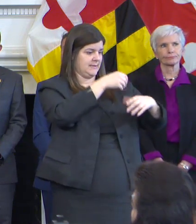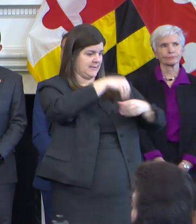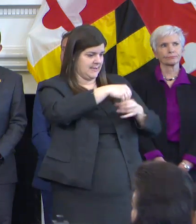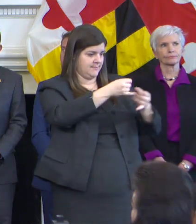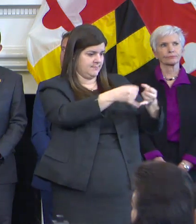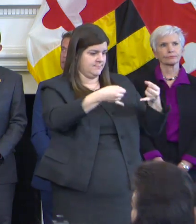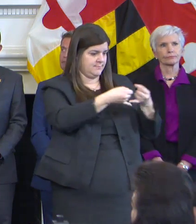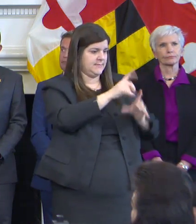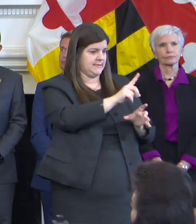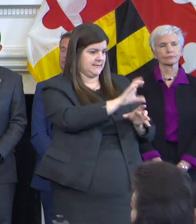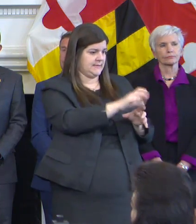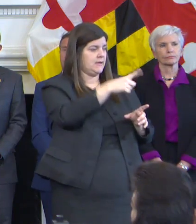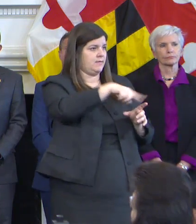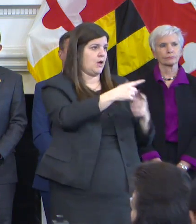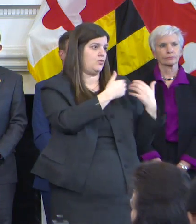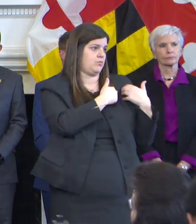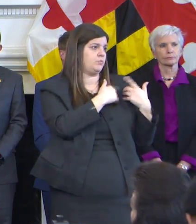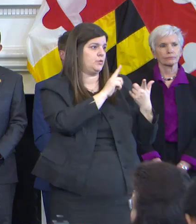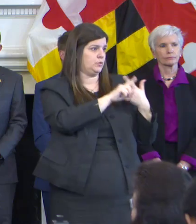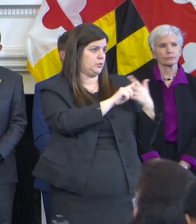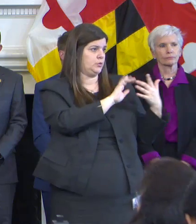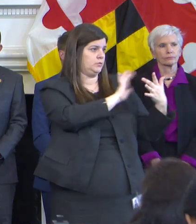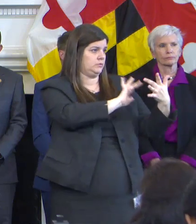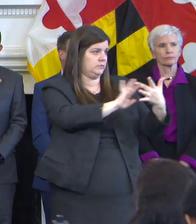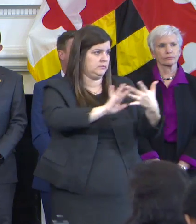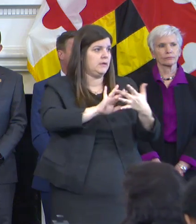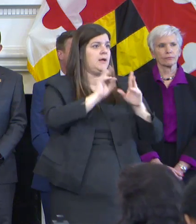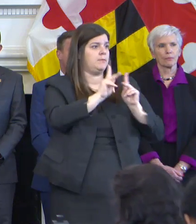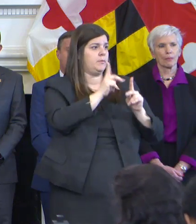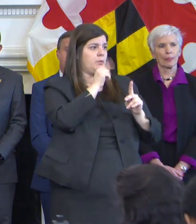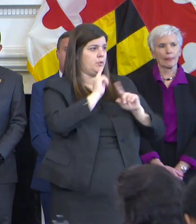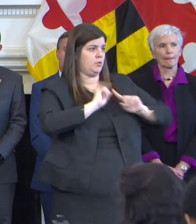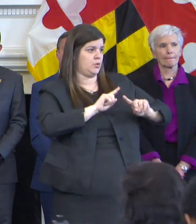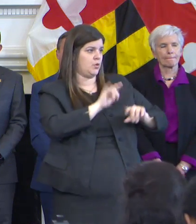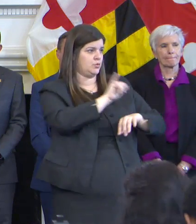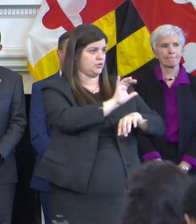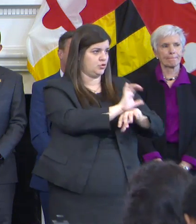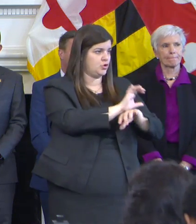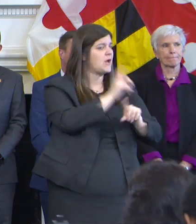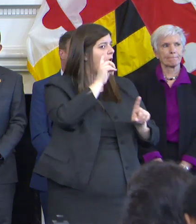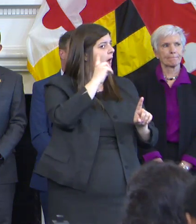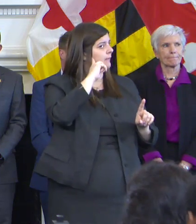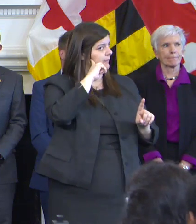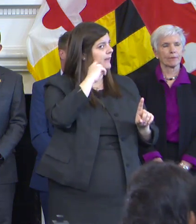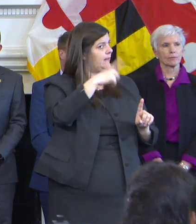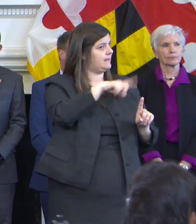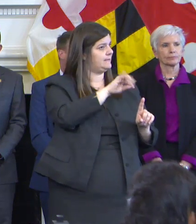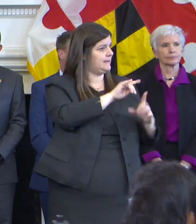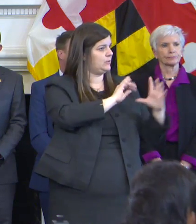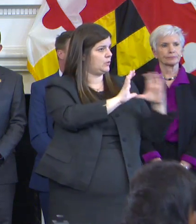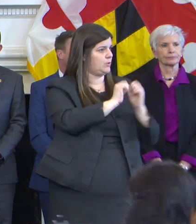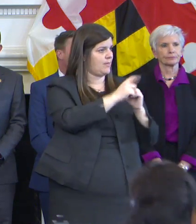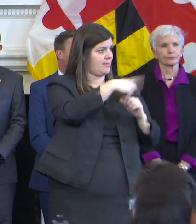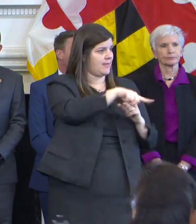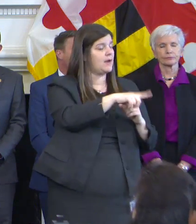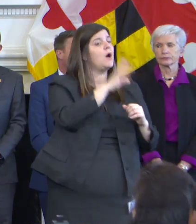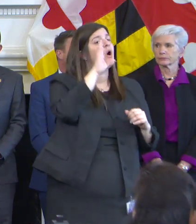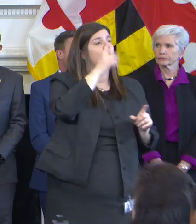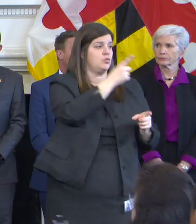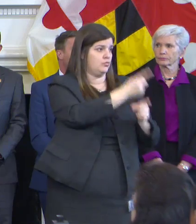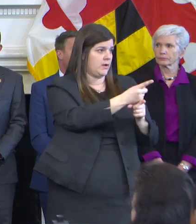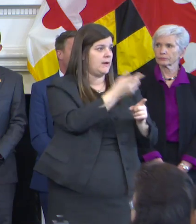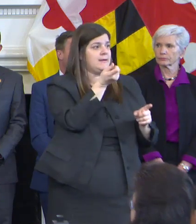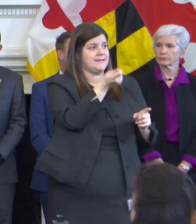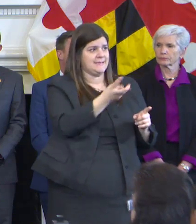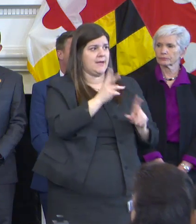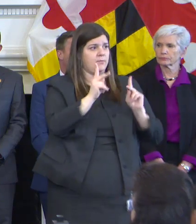the parishioners of that church, and I think they have been in communication. But you're right. I think a number of Marylanders do attend